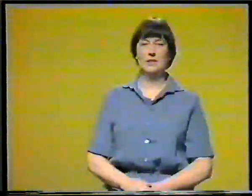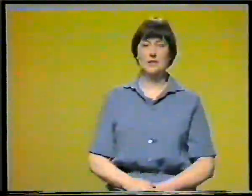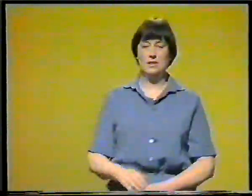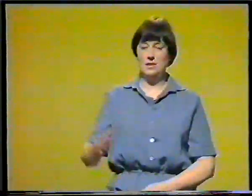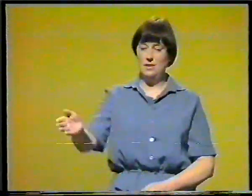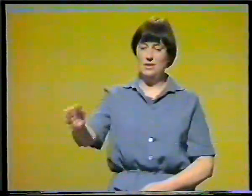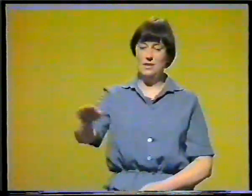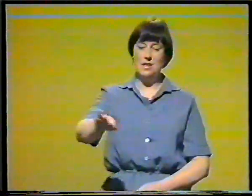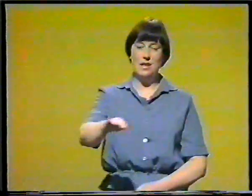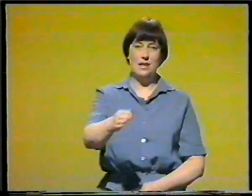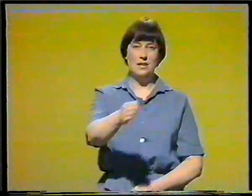The sea.